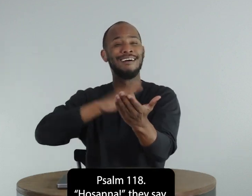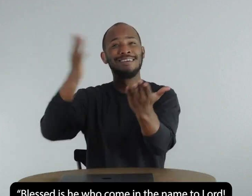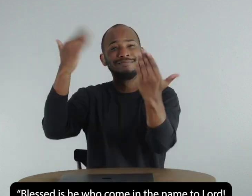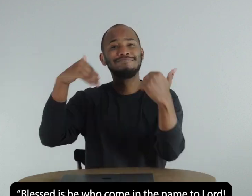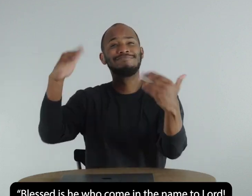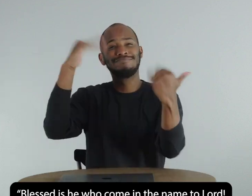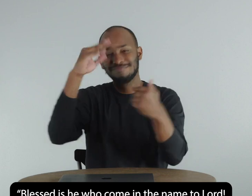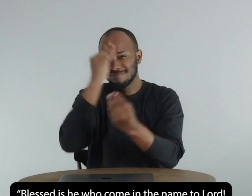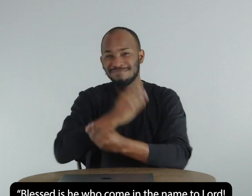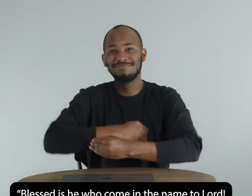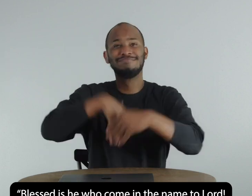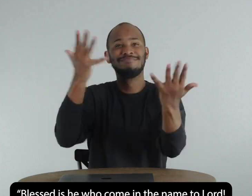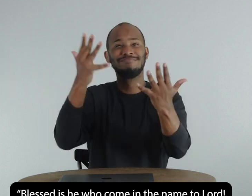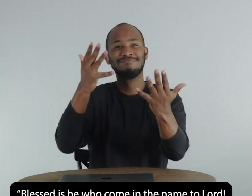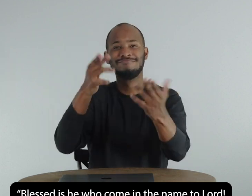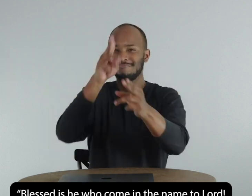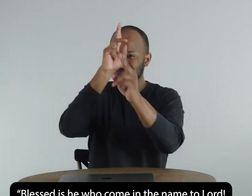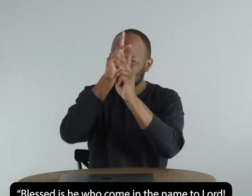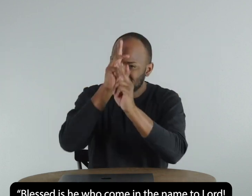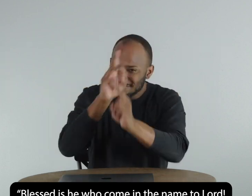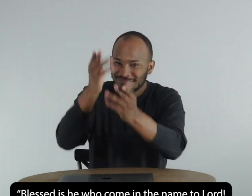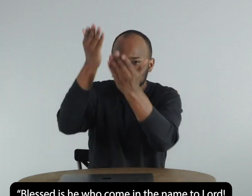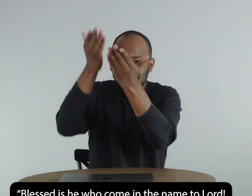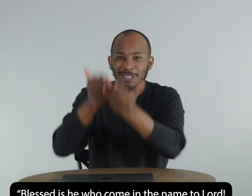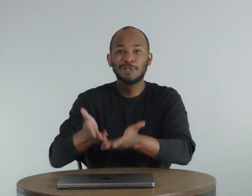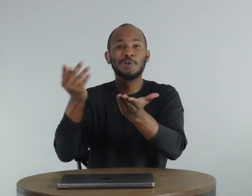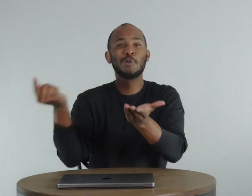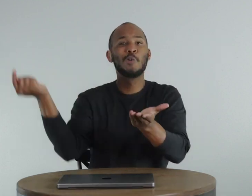is he who comes in the name of the Lord.